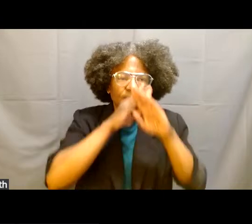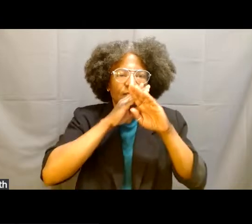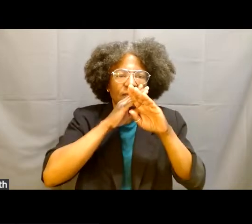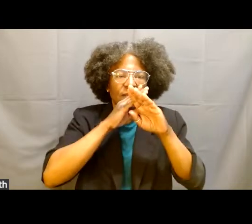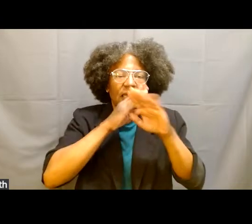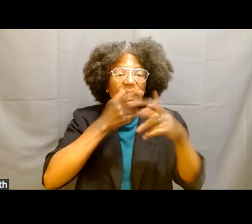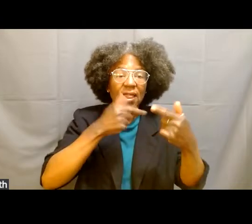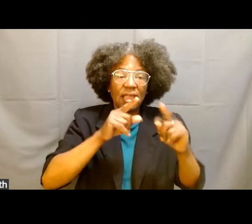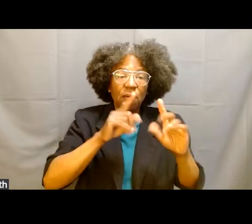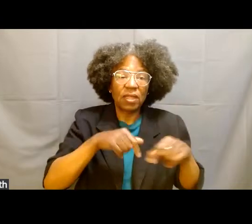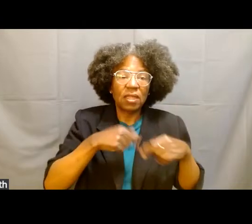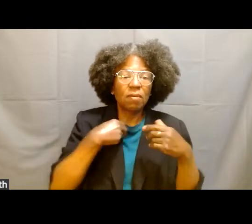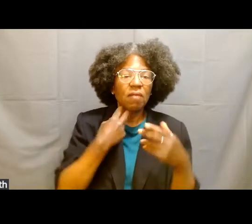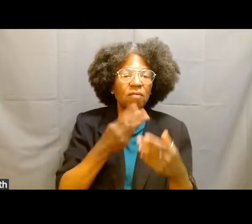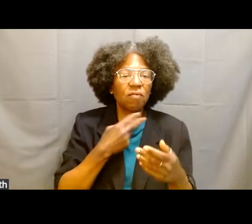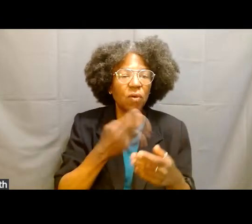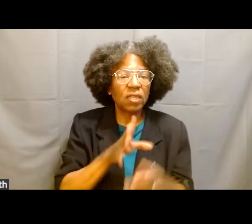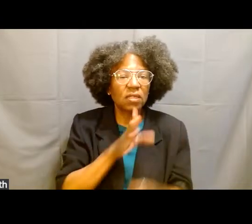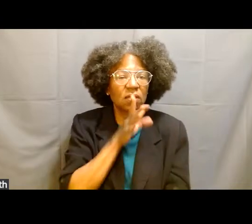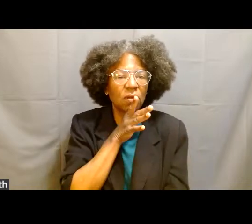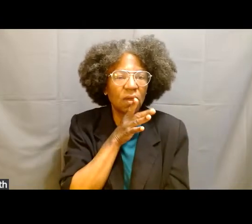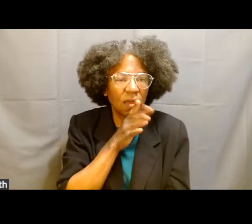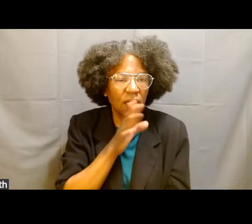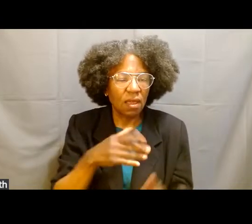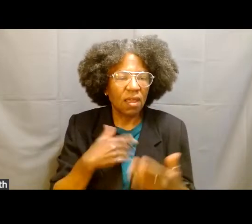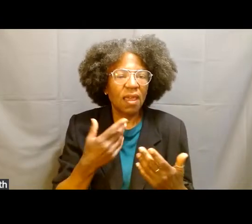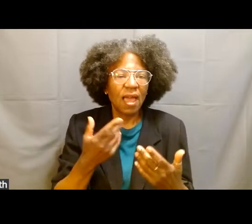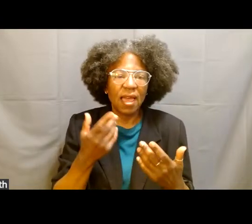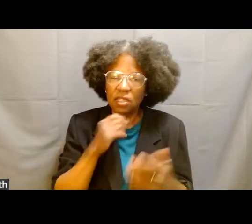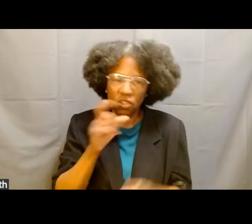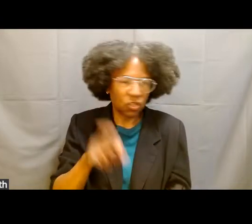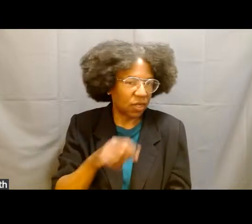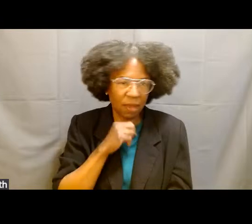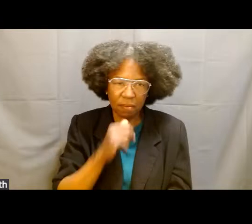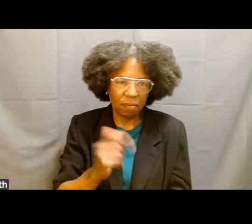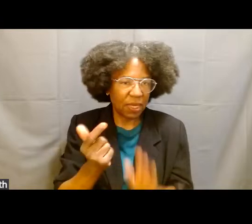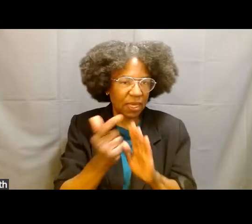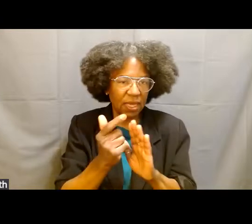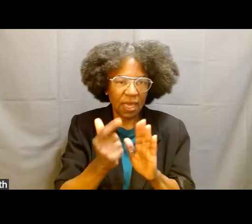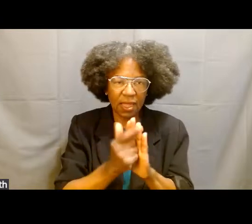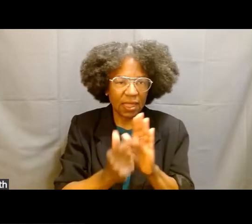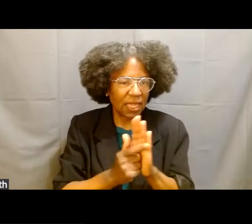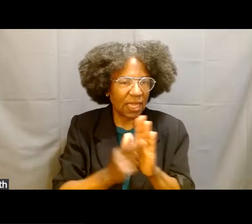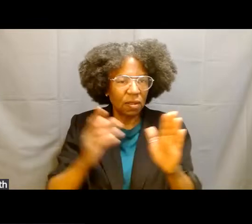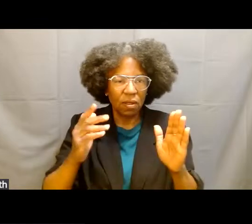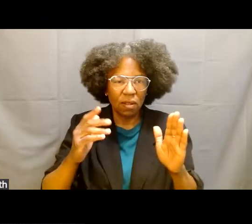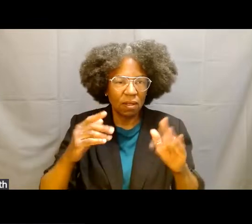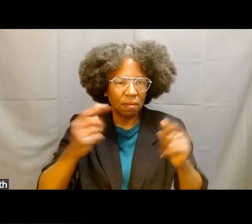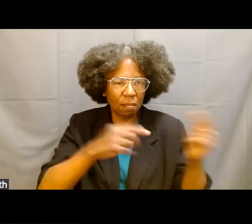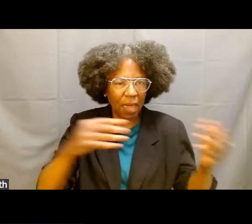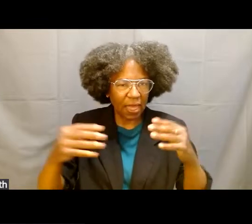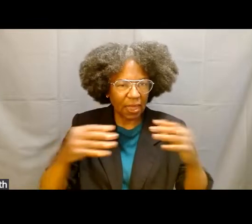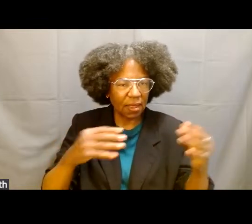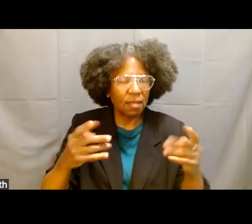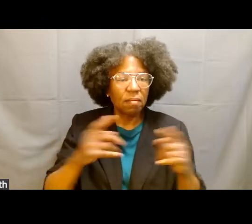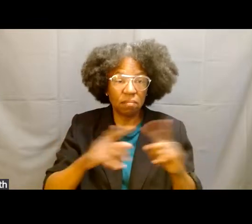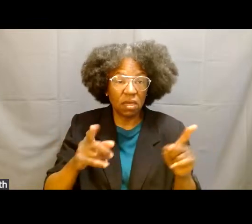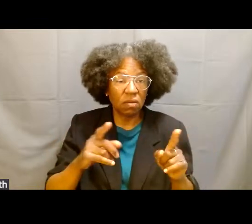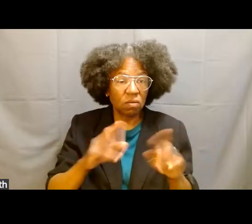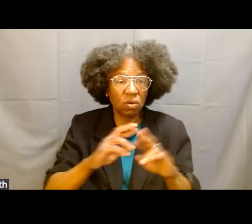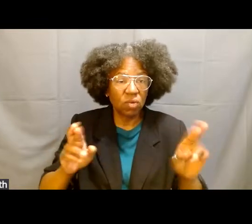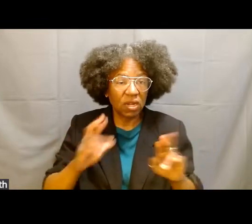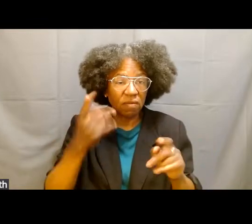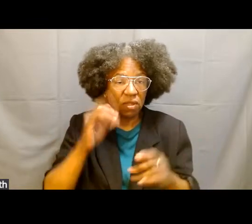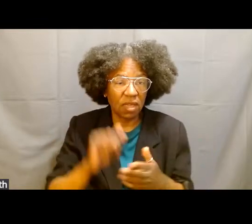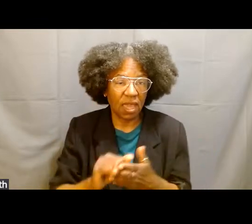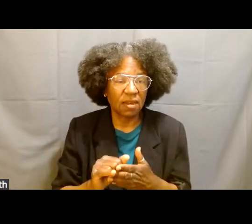It shouldn't come to legal battles, although I think all of us parents are prepared for that, but we shouldn't have to play whack-a-mole. We